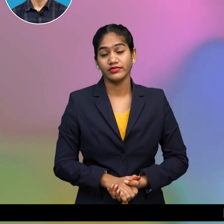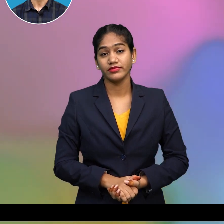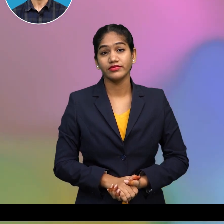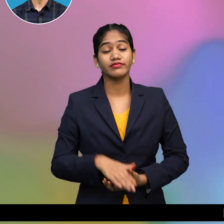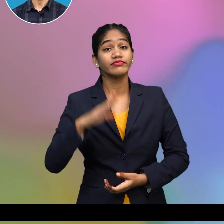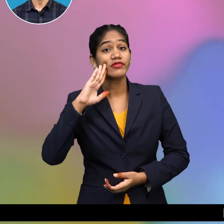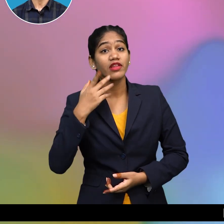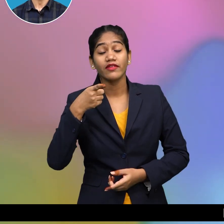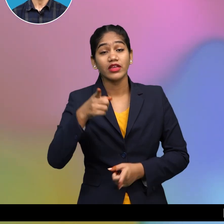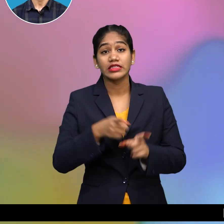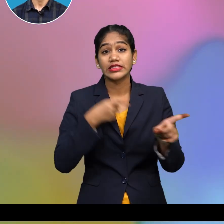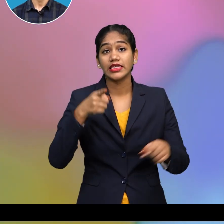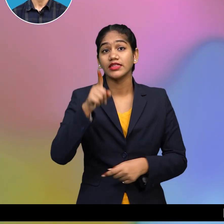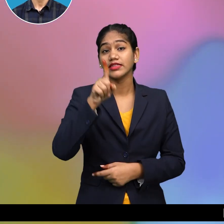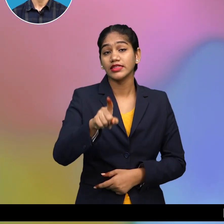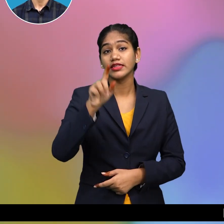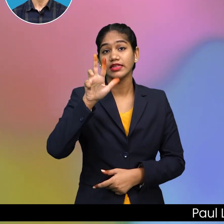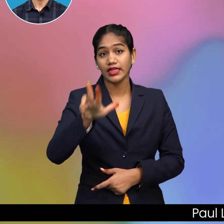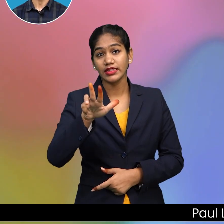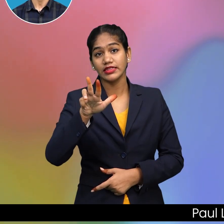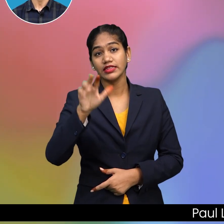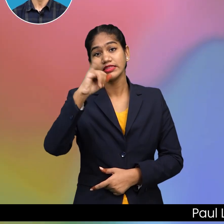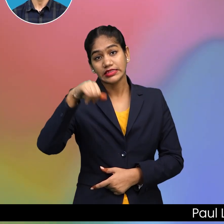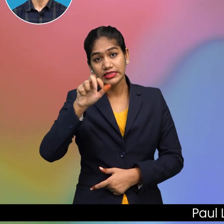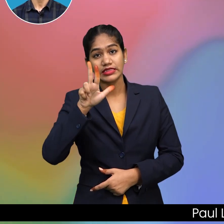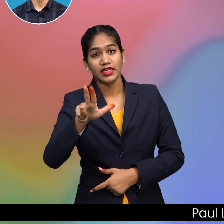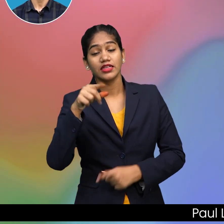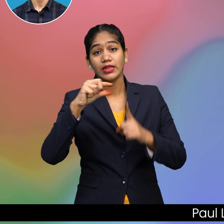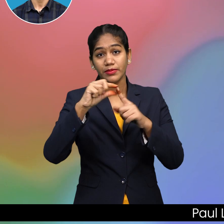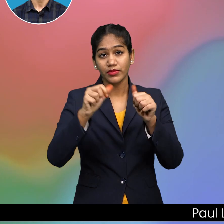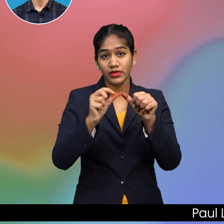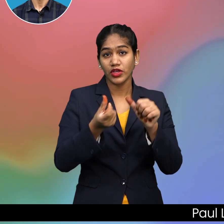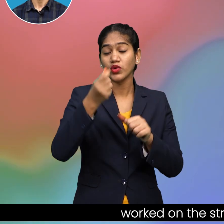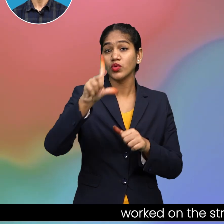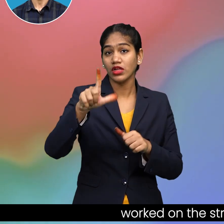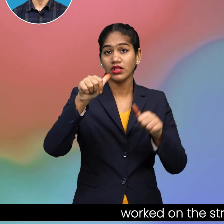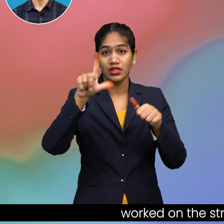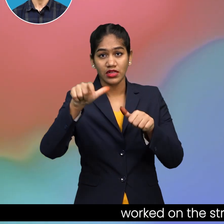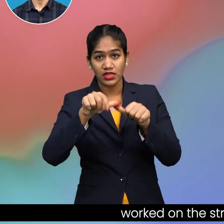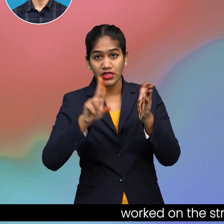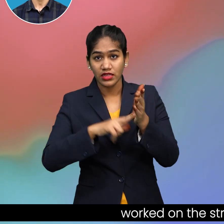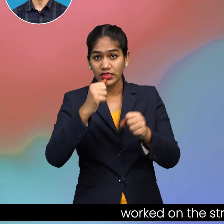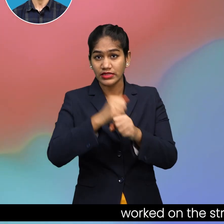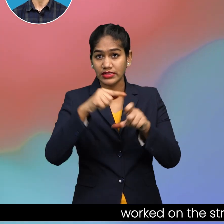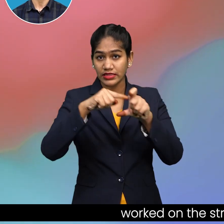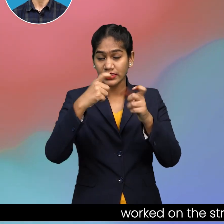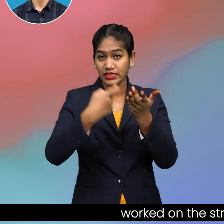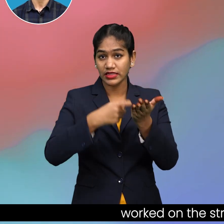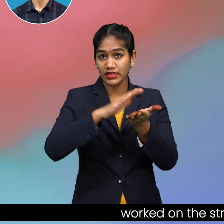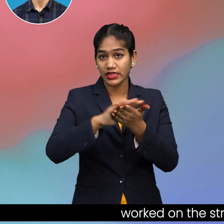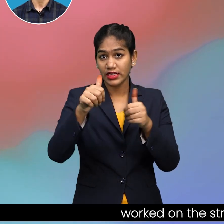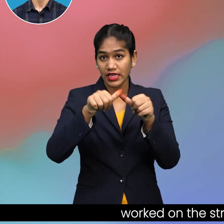In 1868, Paul Langerhans worked on the structure of